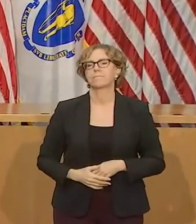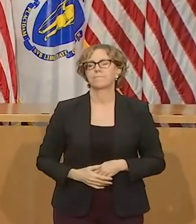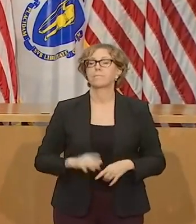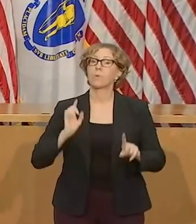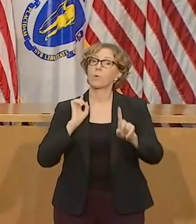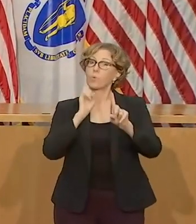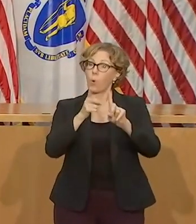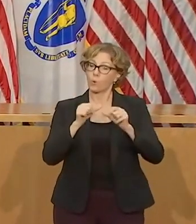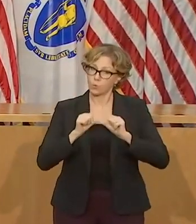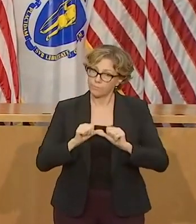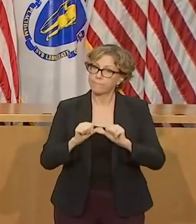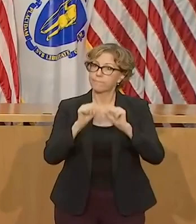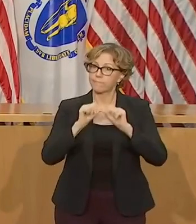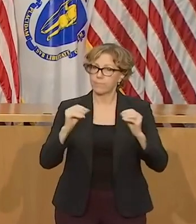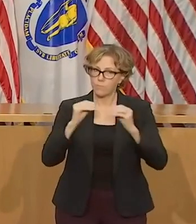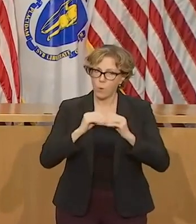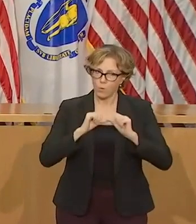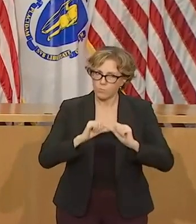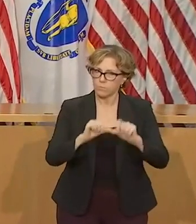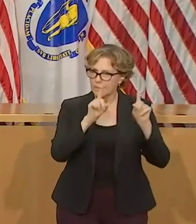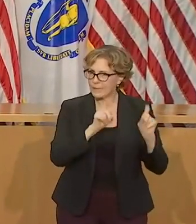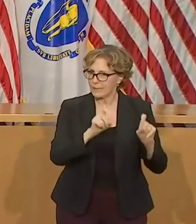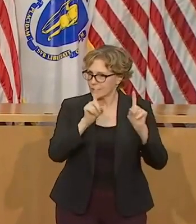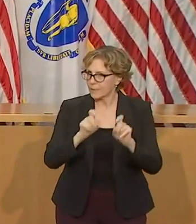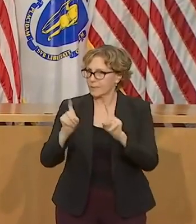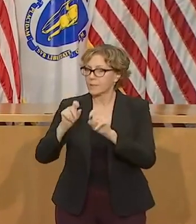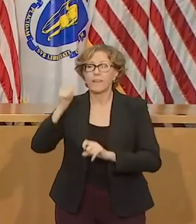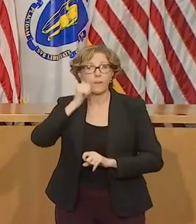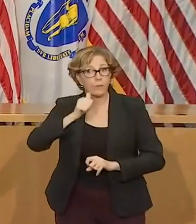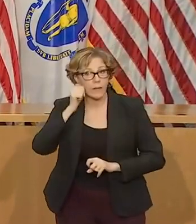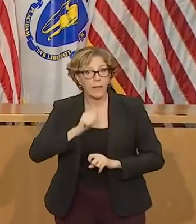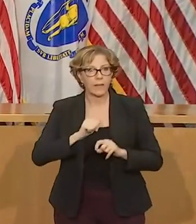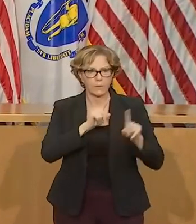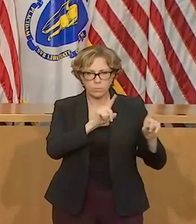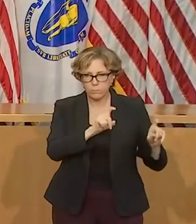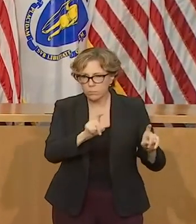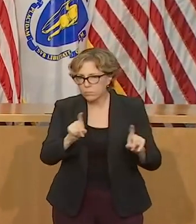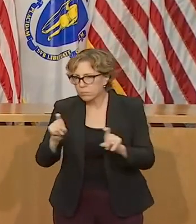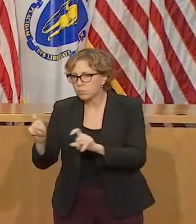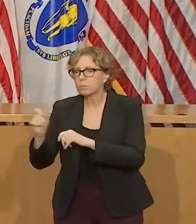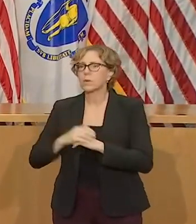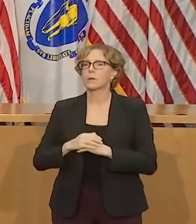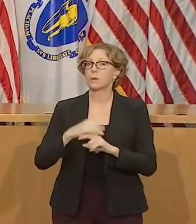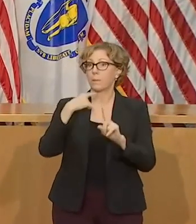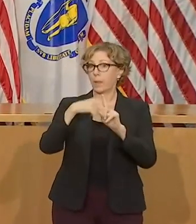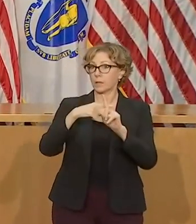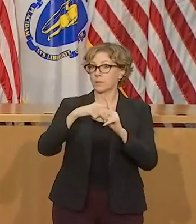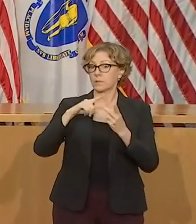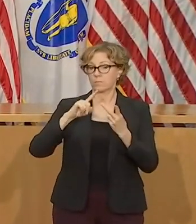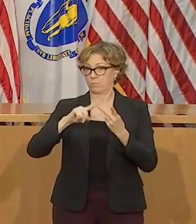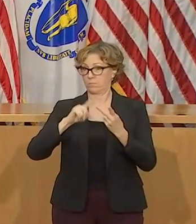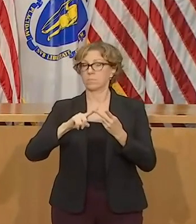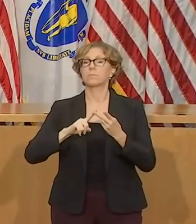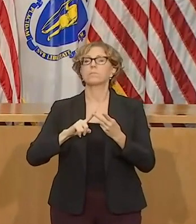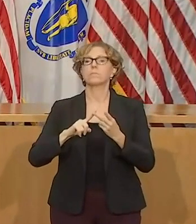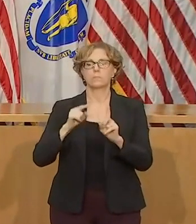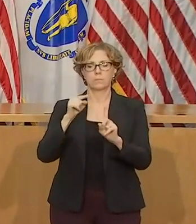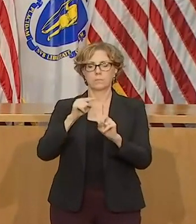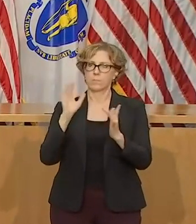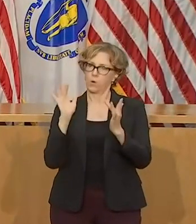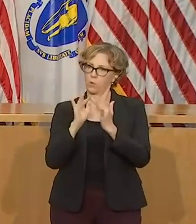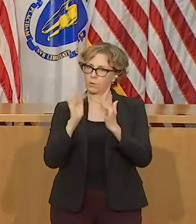to test large numbers of individuals across the state every day. Coupled with our contact tracing initiative, we'll use all